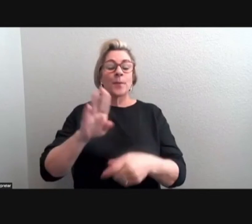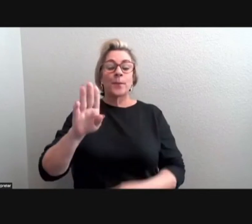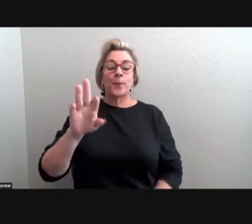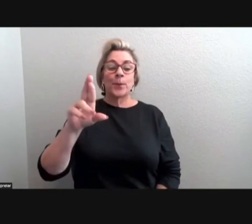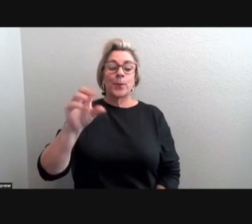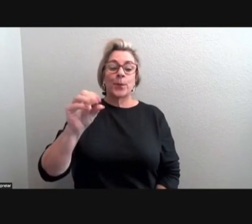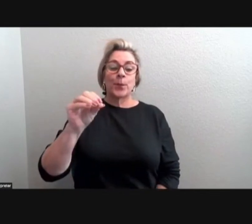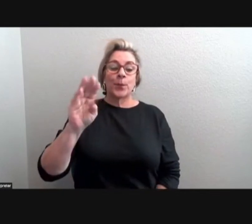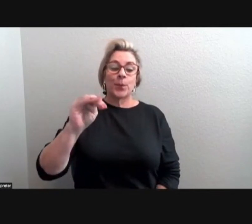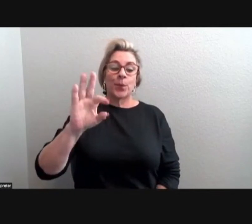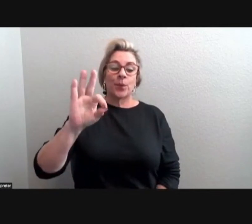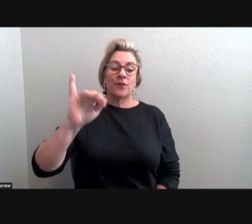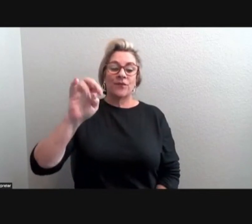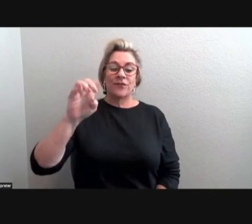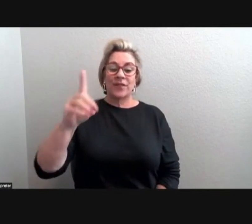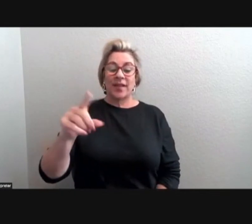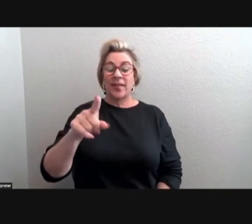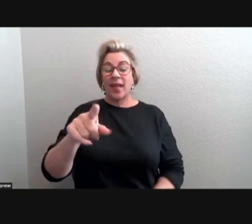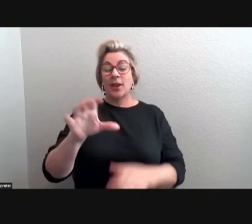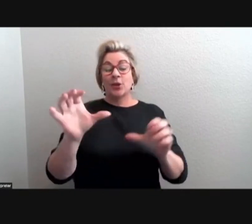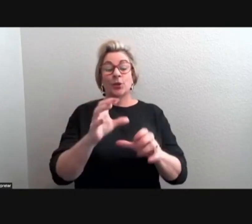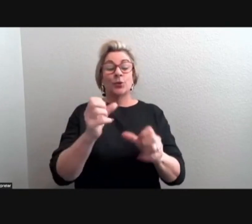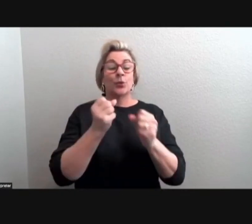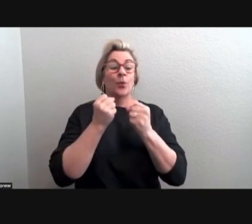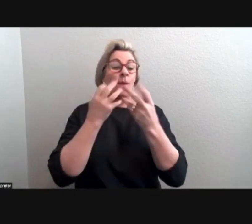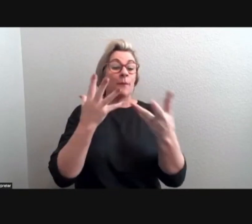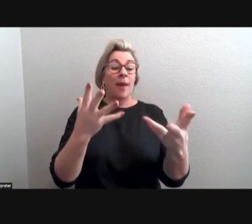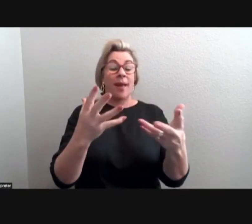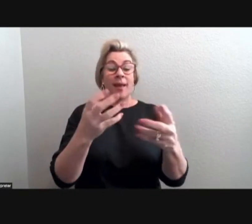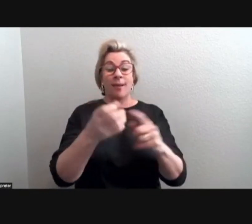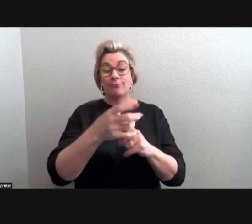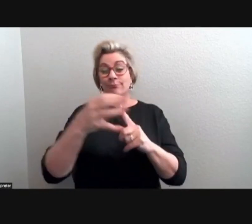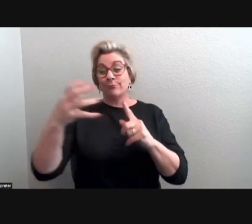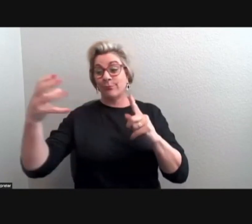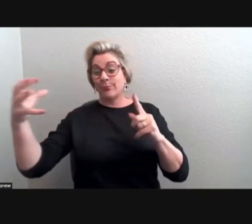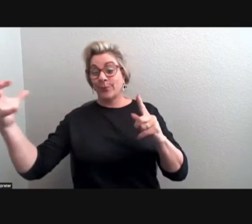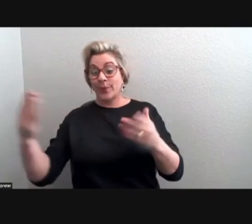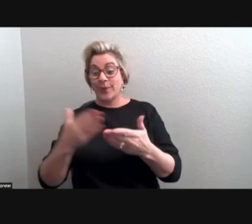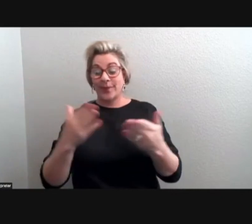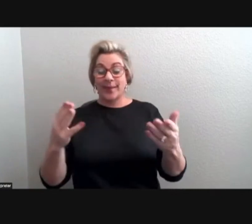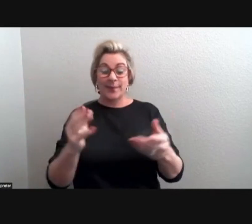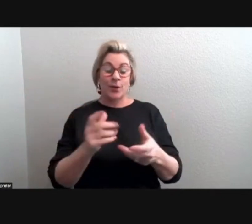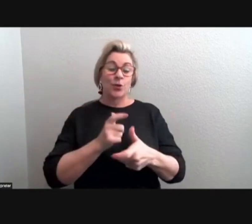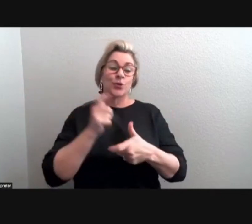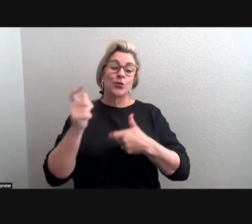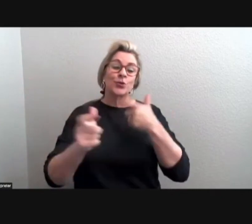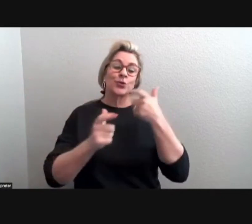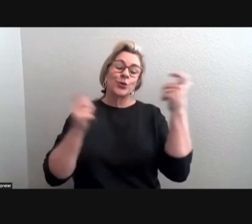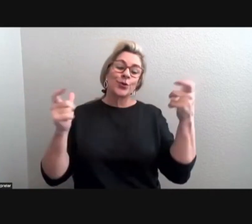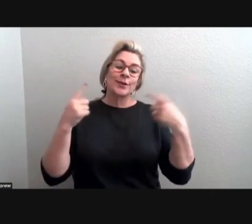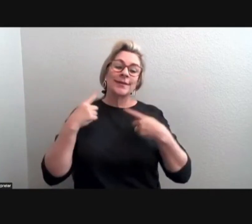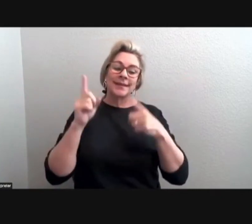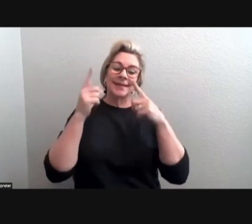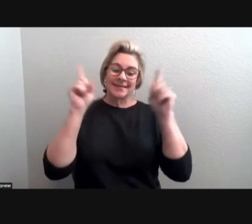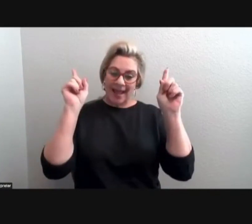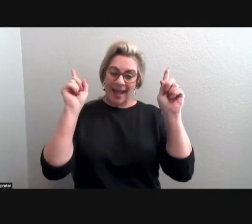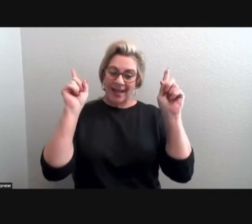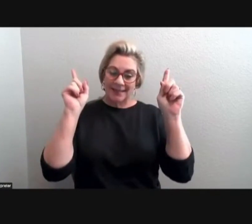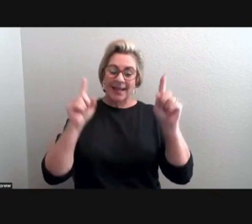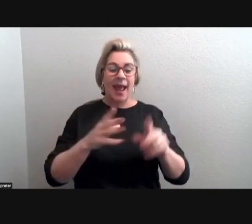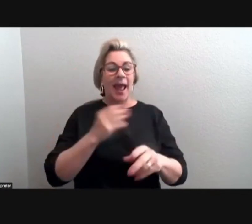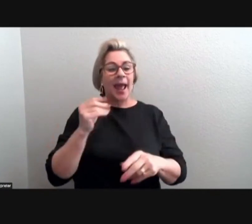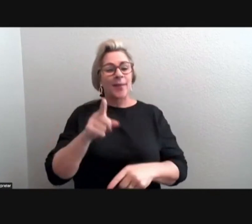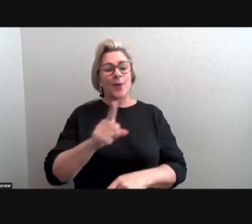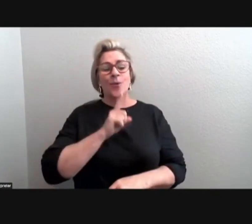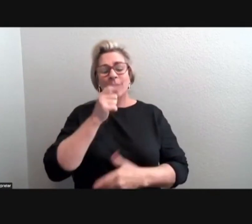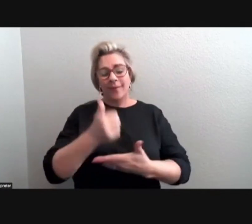aerospace to packaging, an enormous success story nationally and internationally, and really stepping up in the time